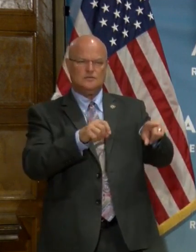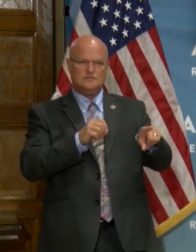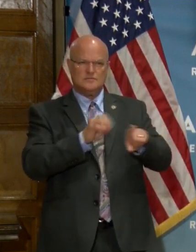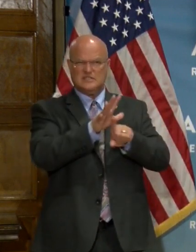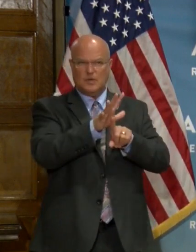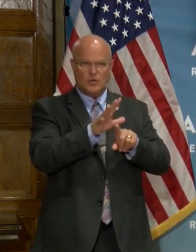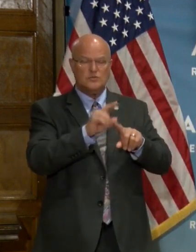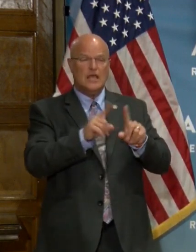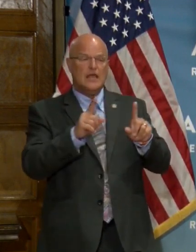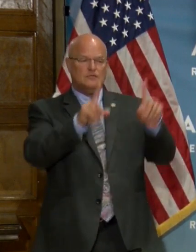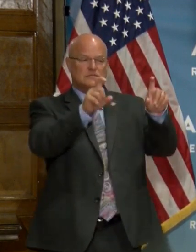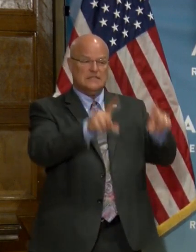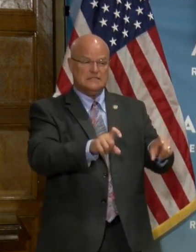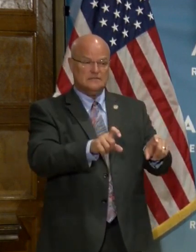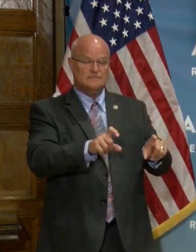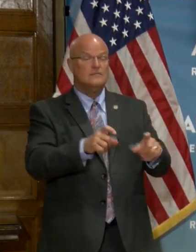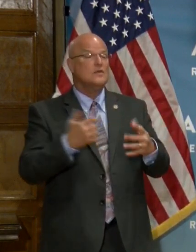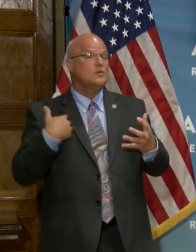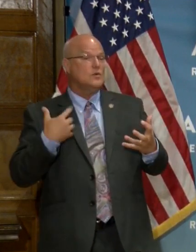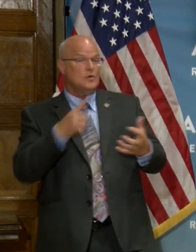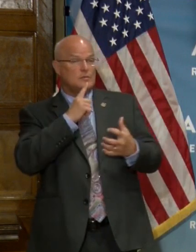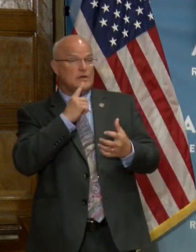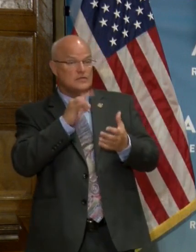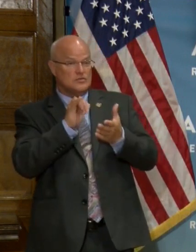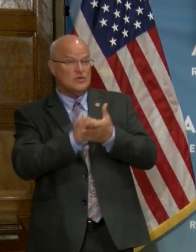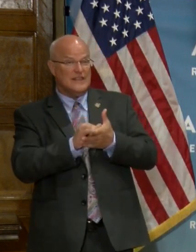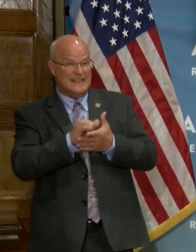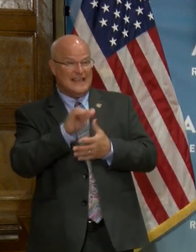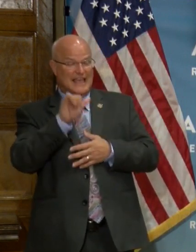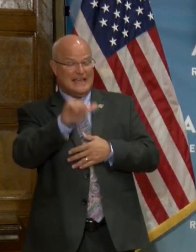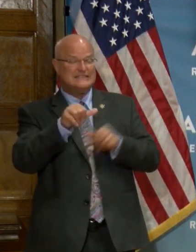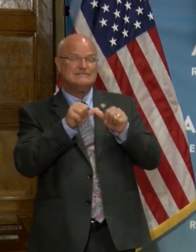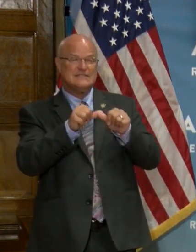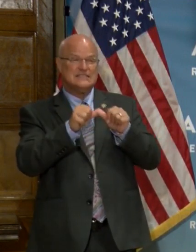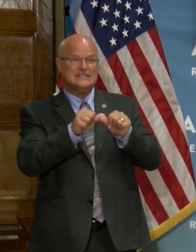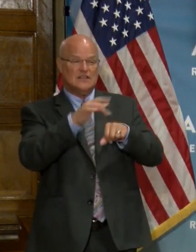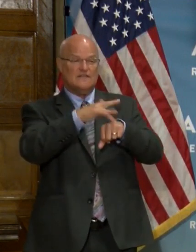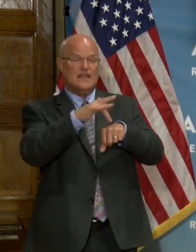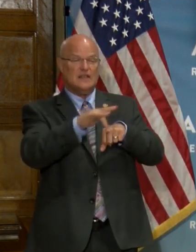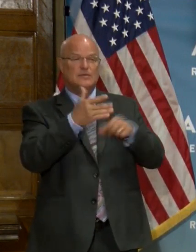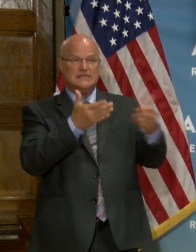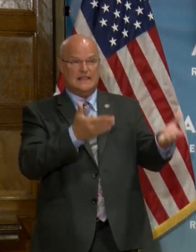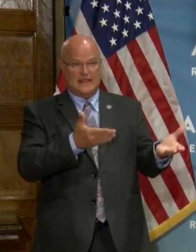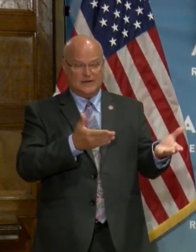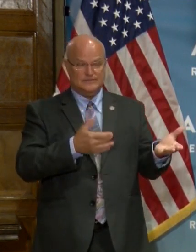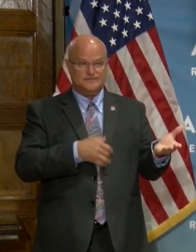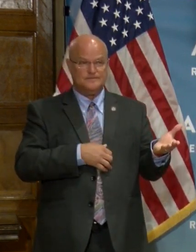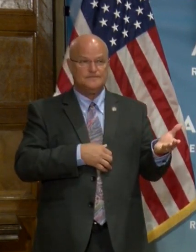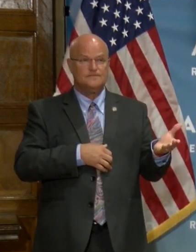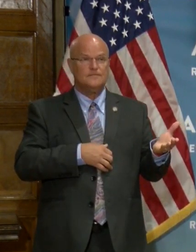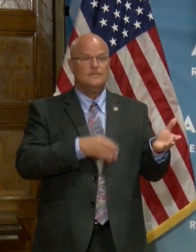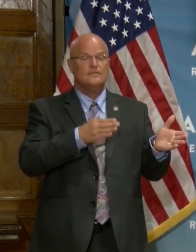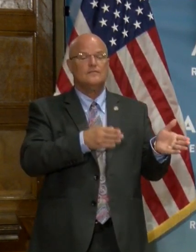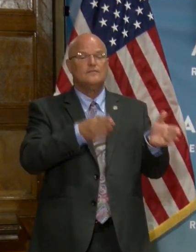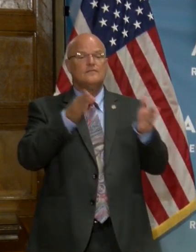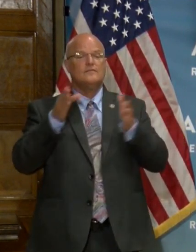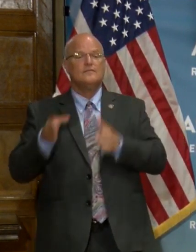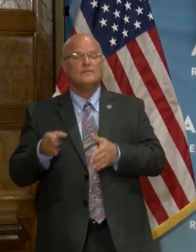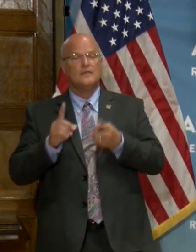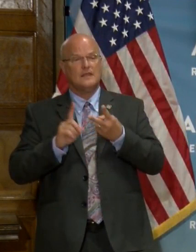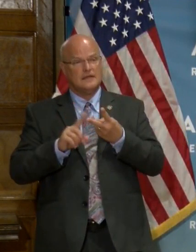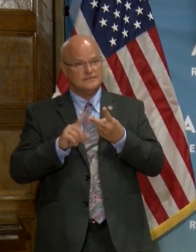get tested, and we want to make sure that continued availability is there. And then